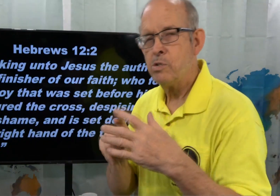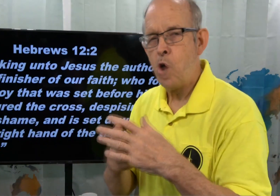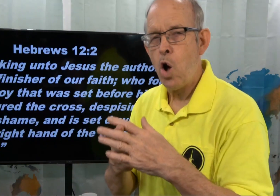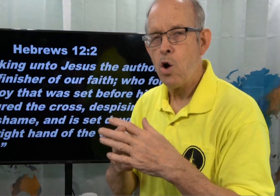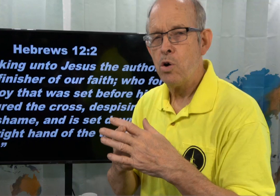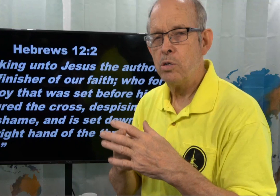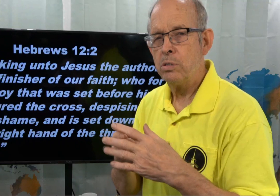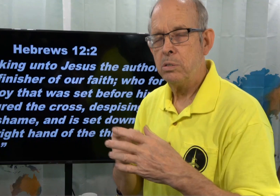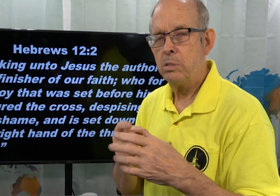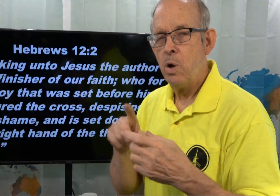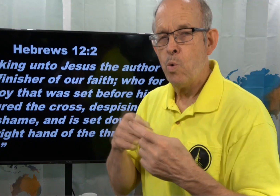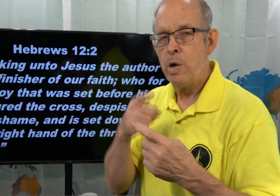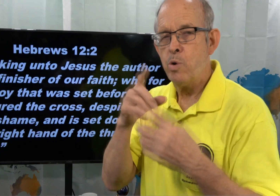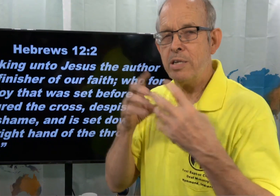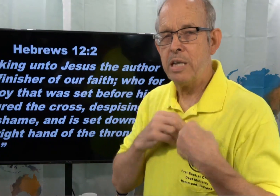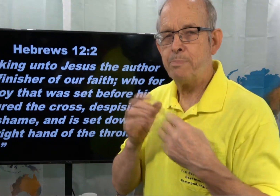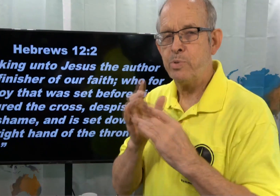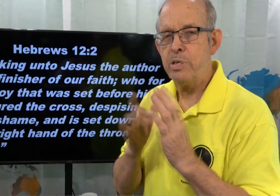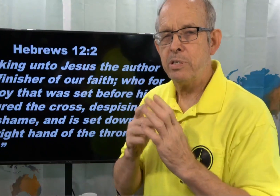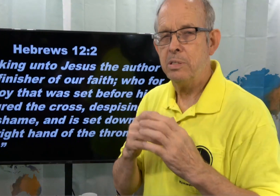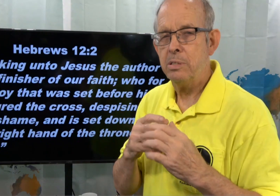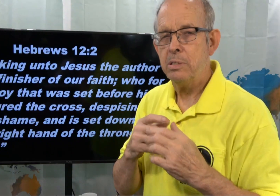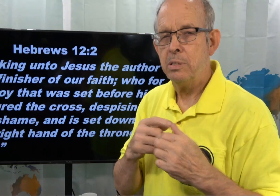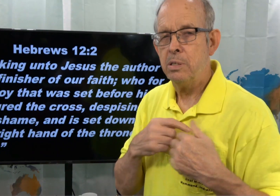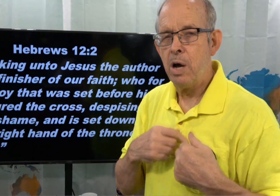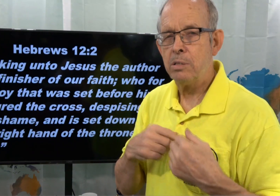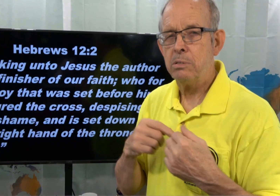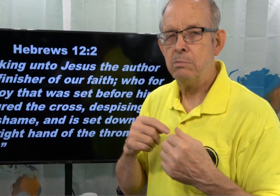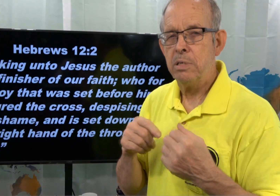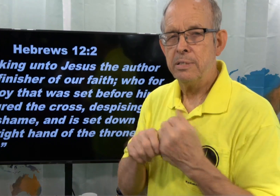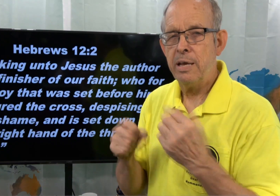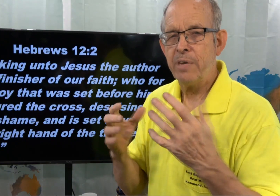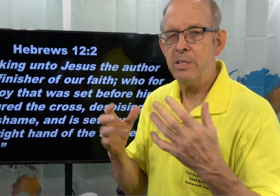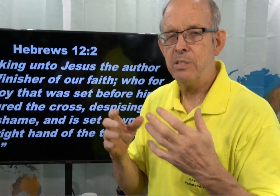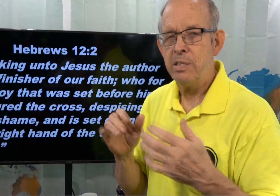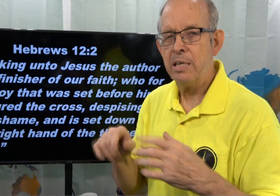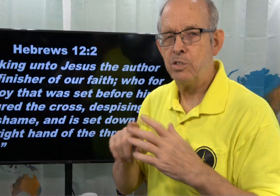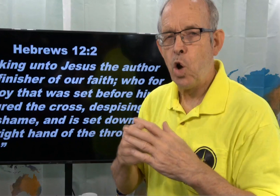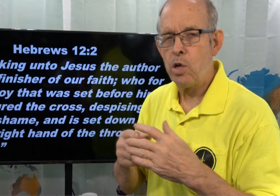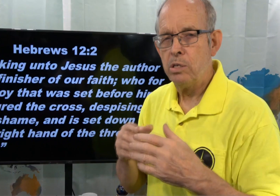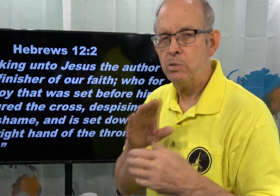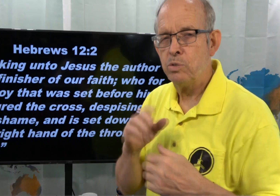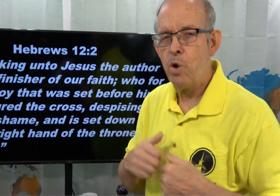So, when you accept Jesus, now saving a short your